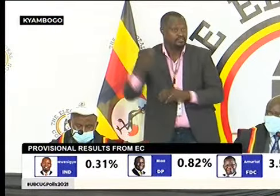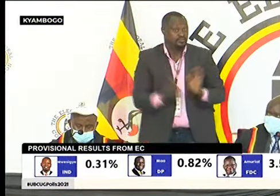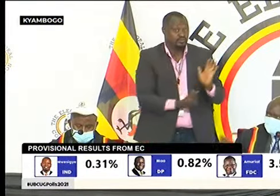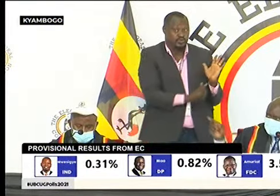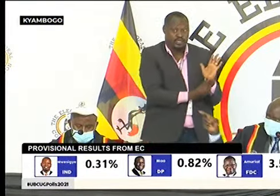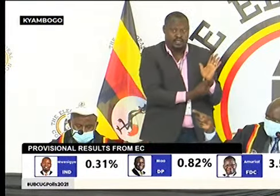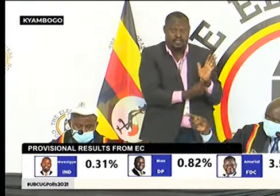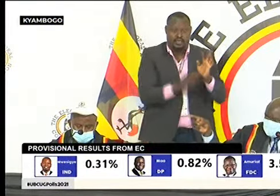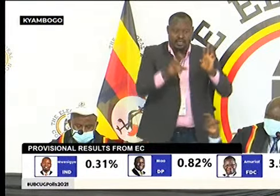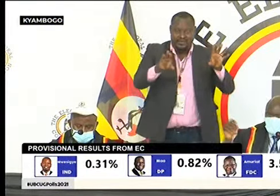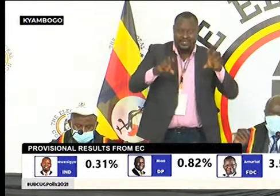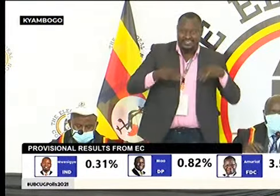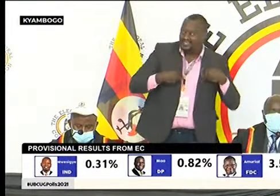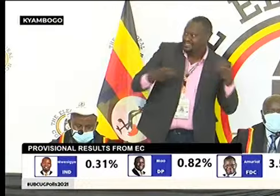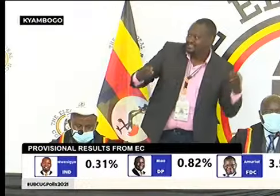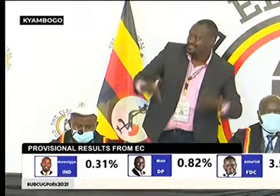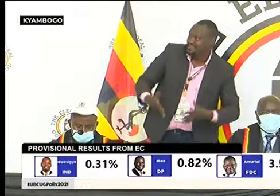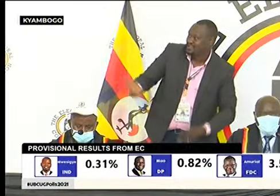are